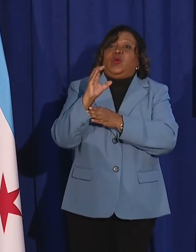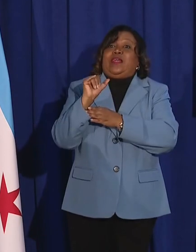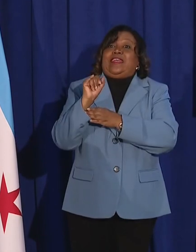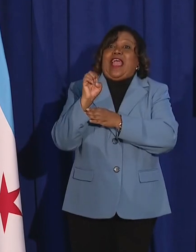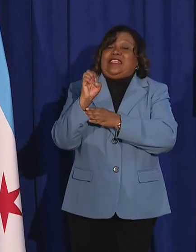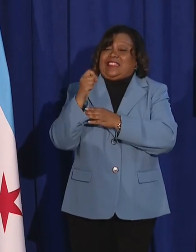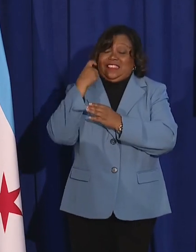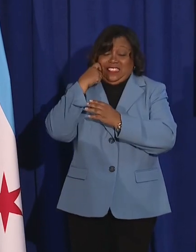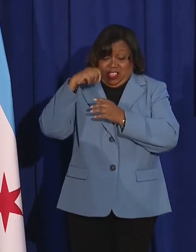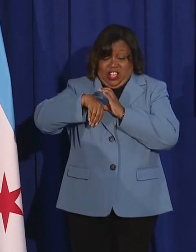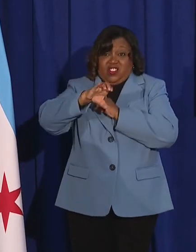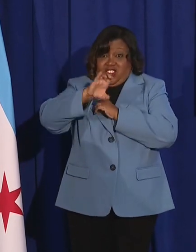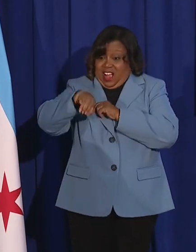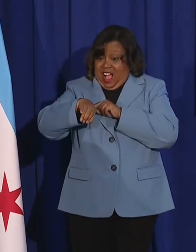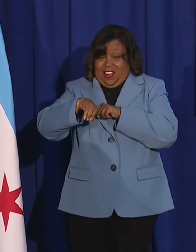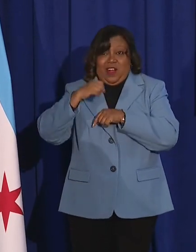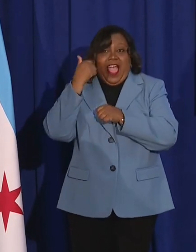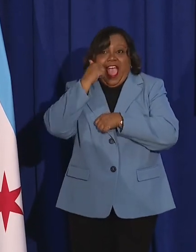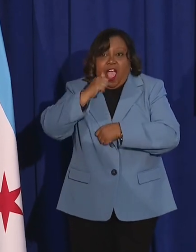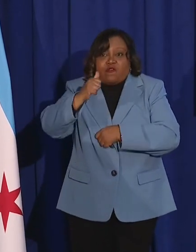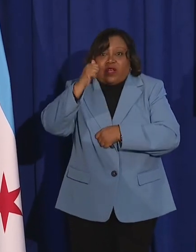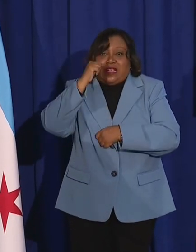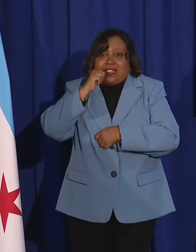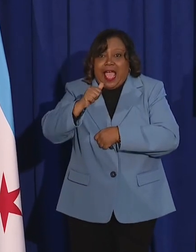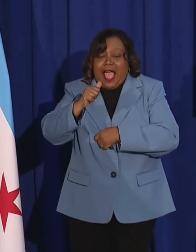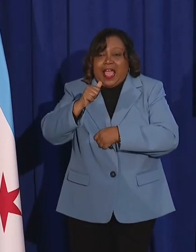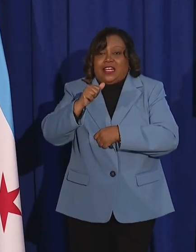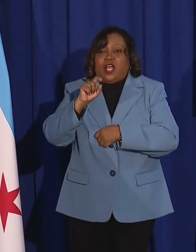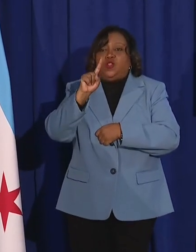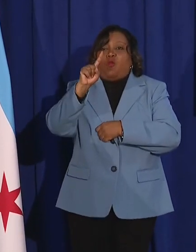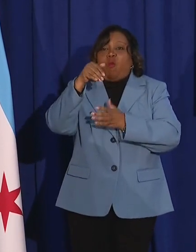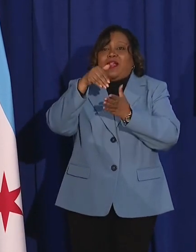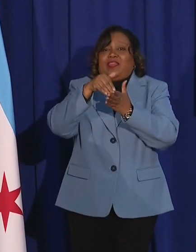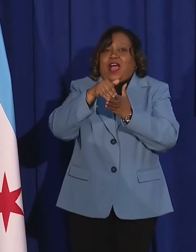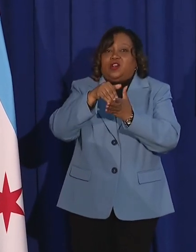cases just in Chicago every day is